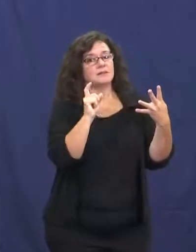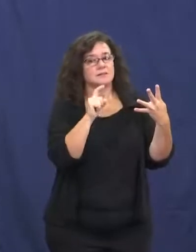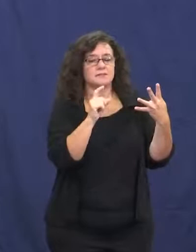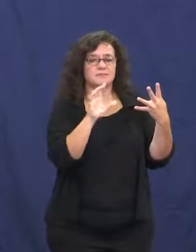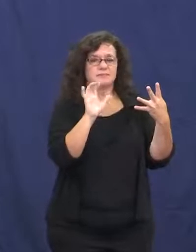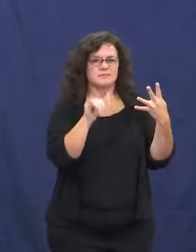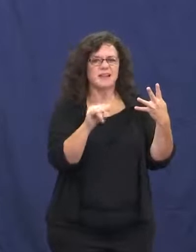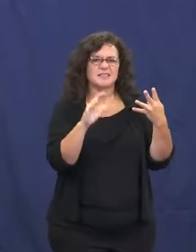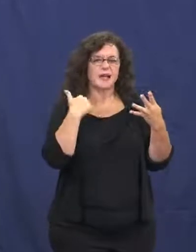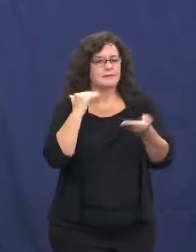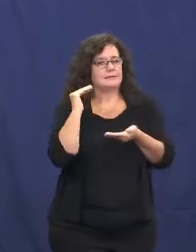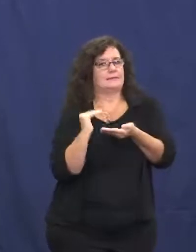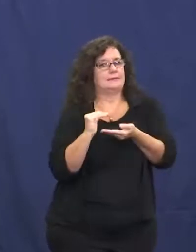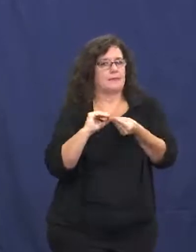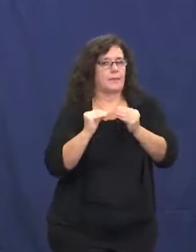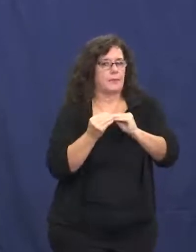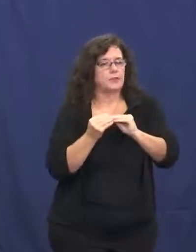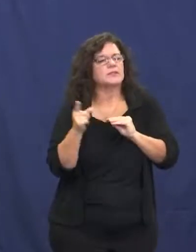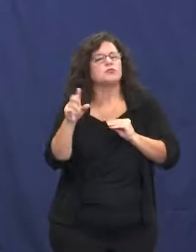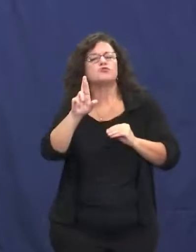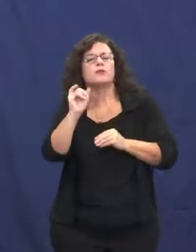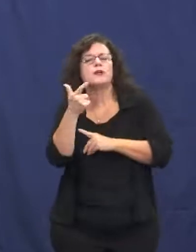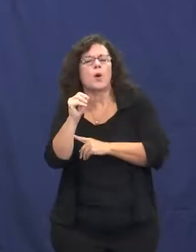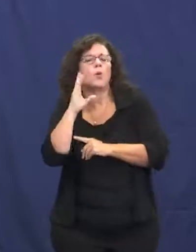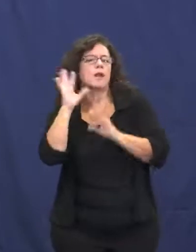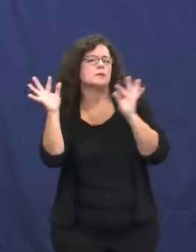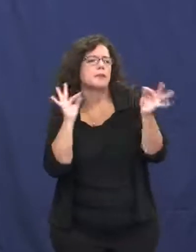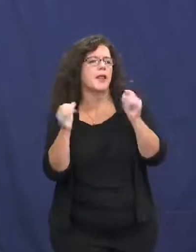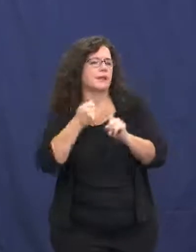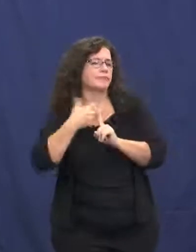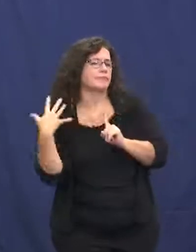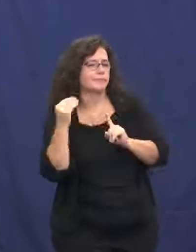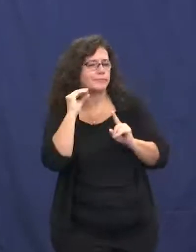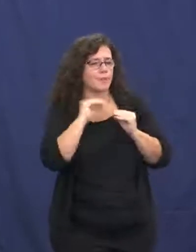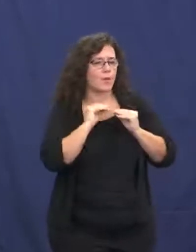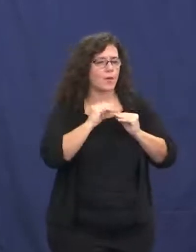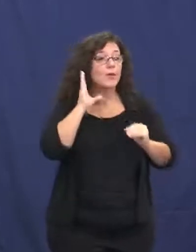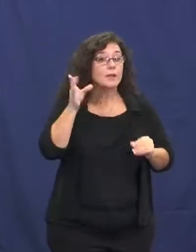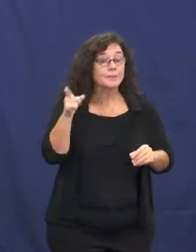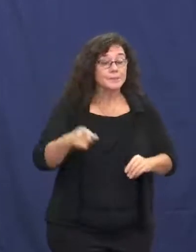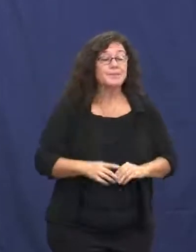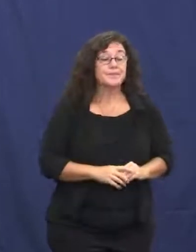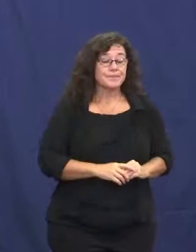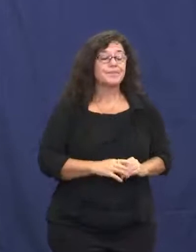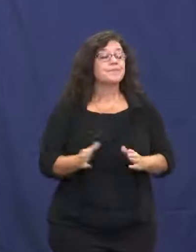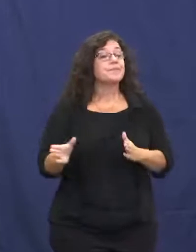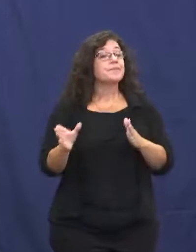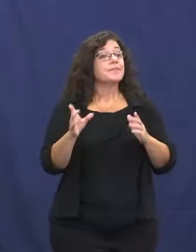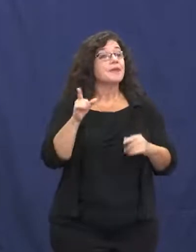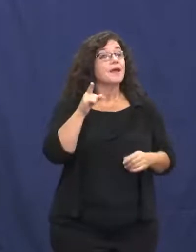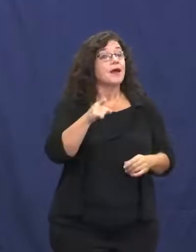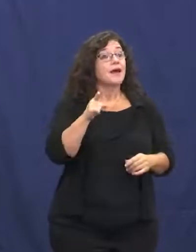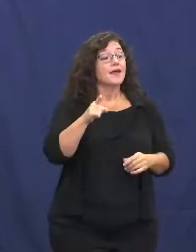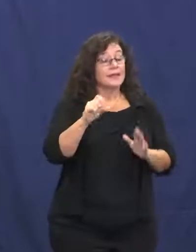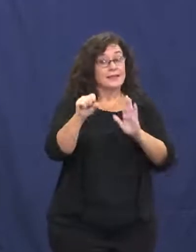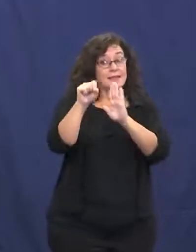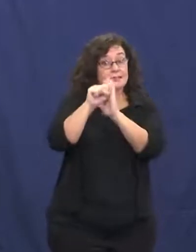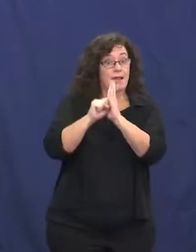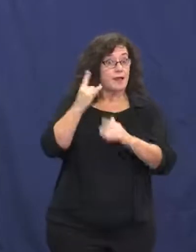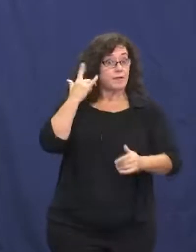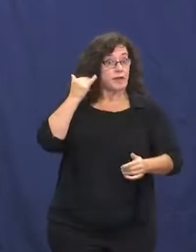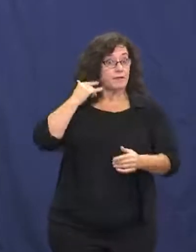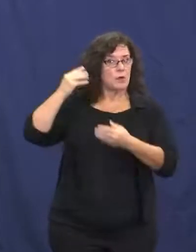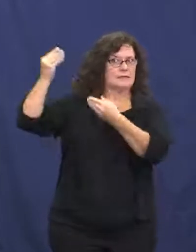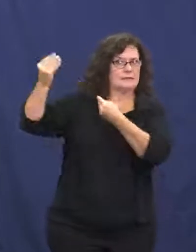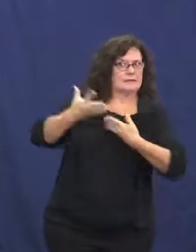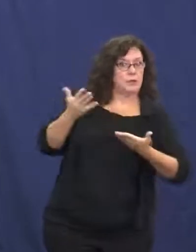will explain more on that. We also have some new guidelines from the state, which is